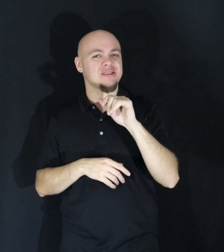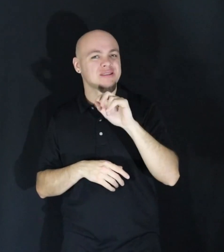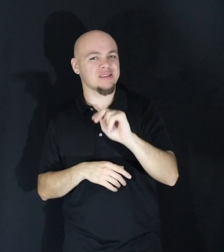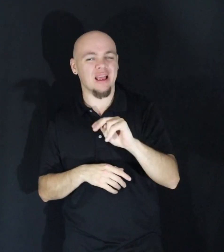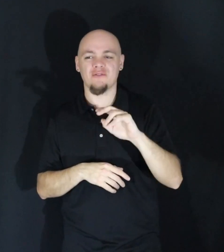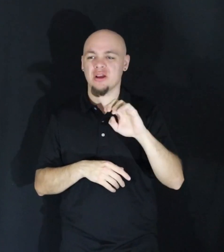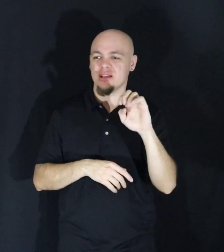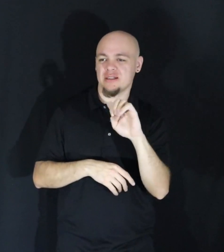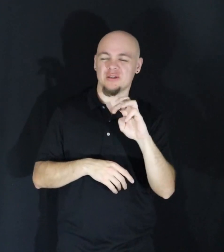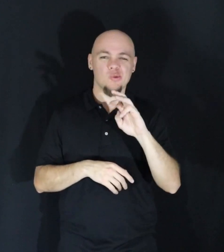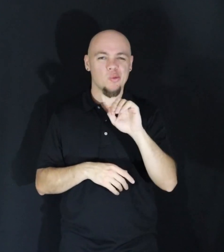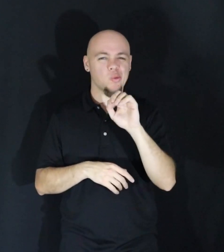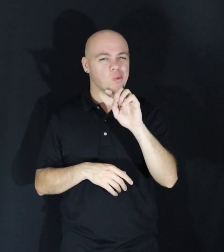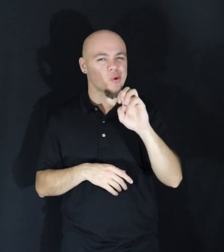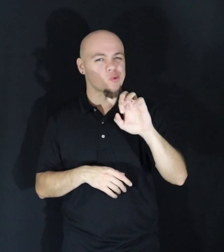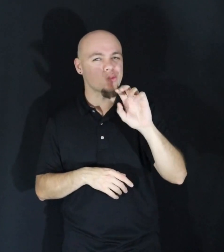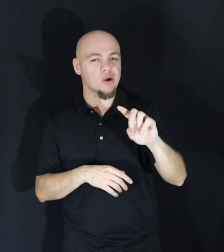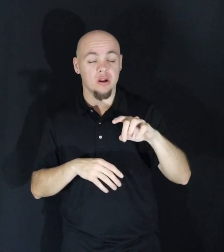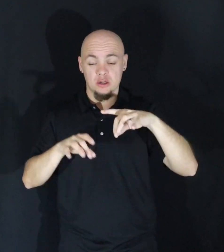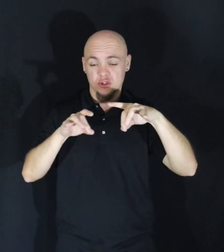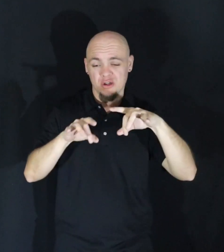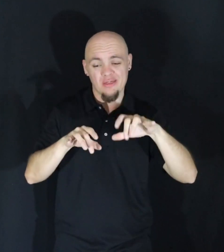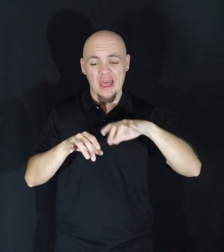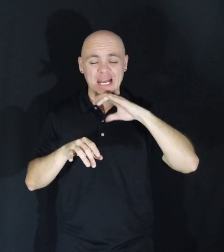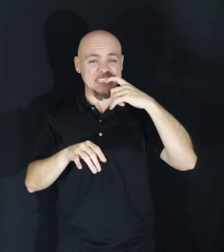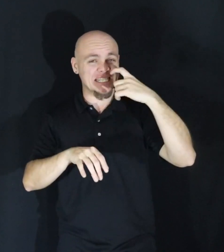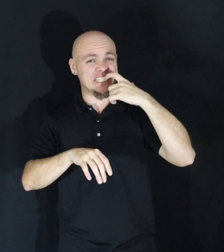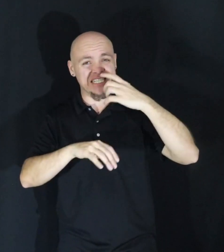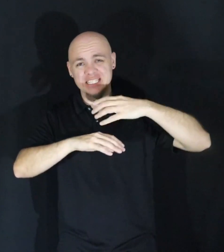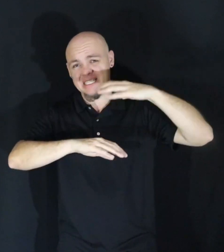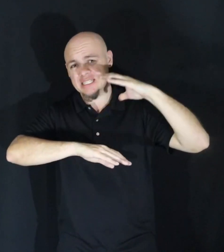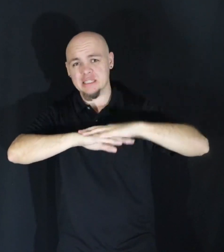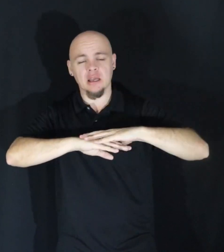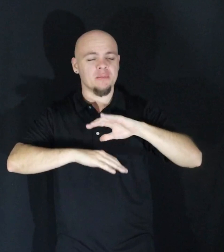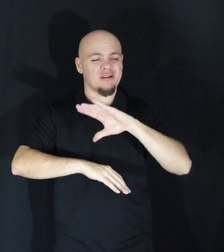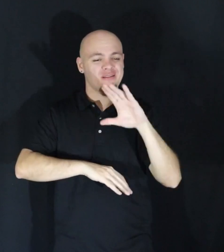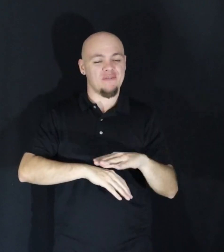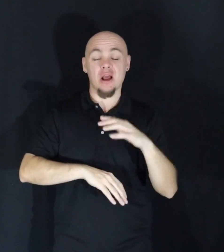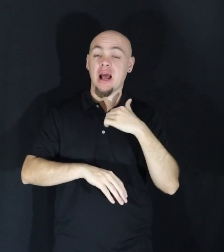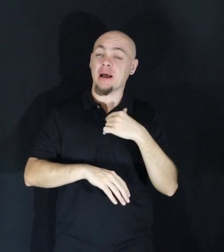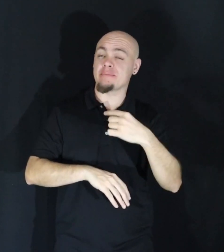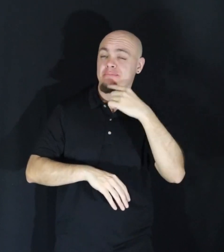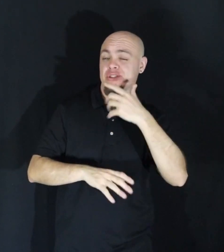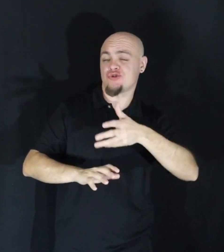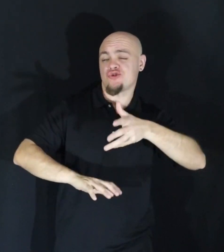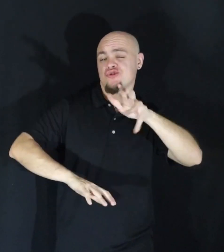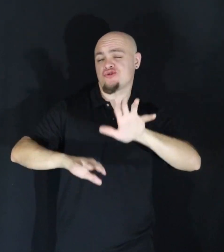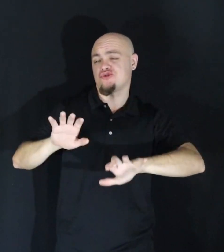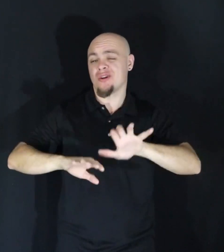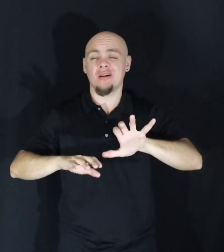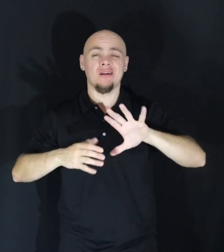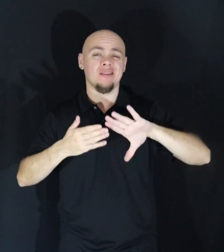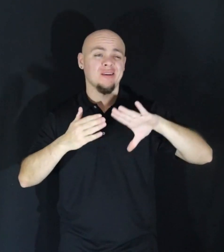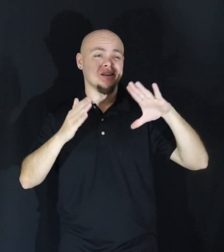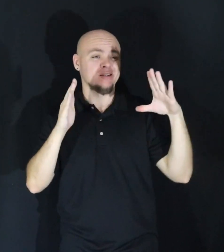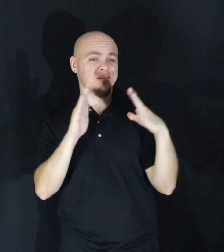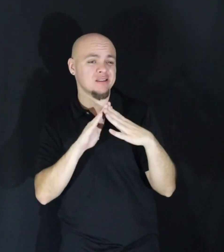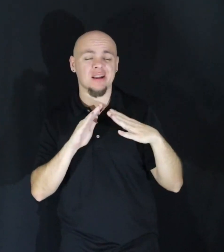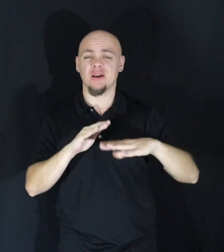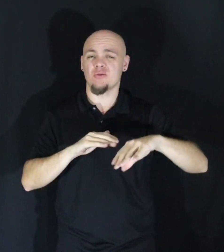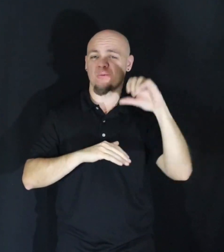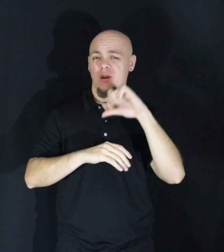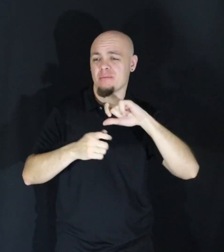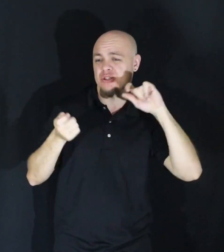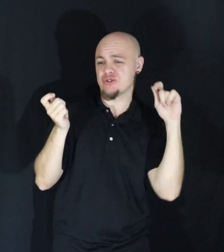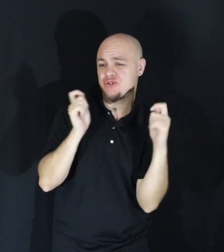I regret that we never played chess on that old glass countertop. Ha! And I miss our conversations about our city and these rapid changes,